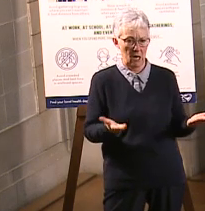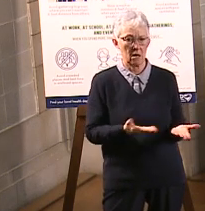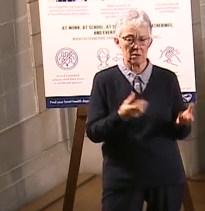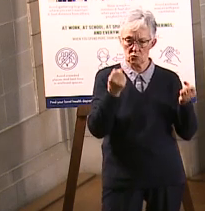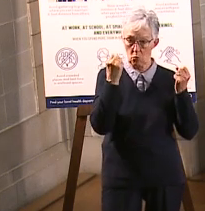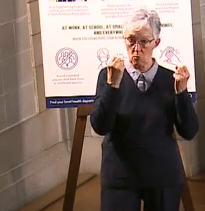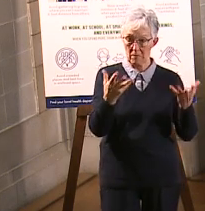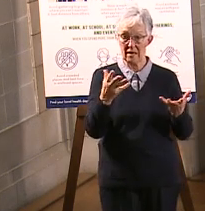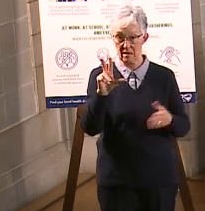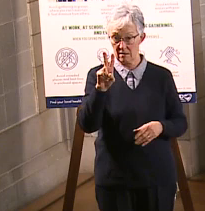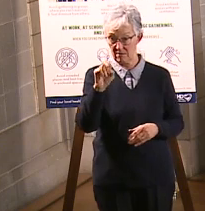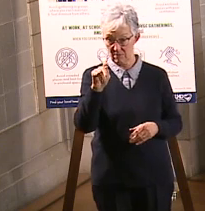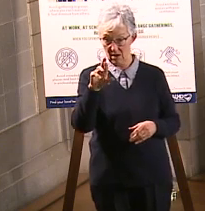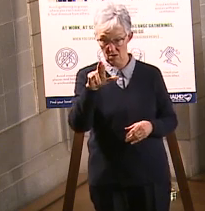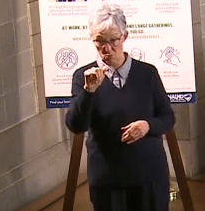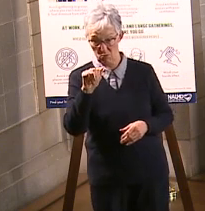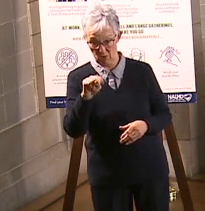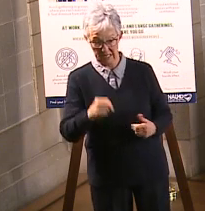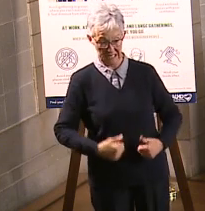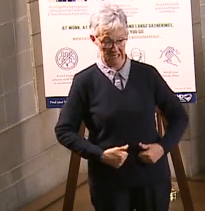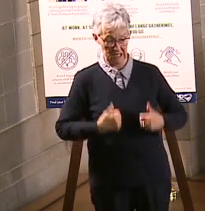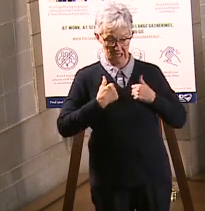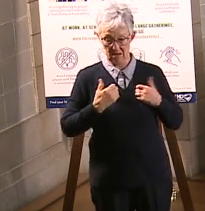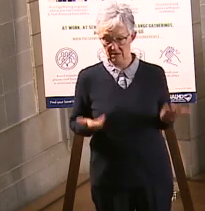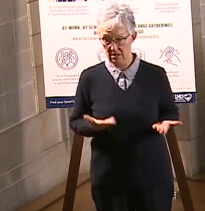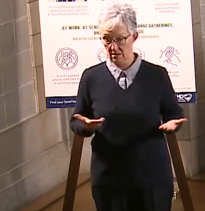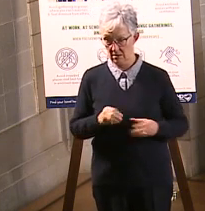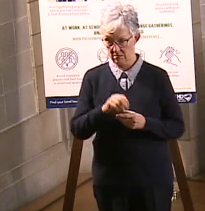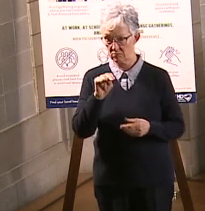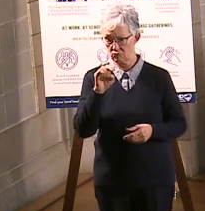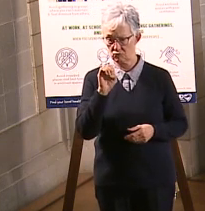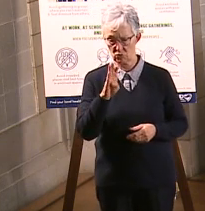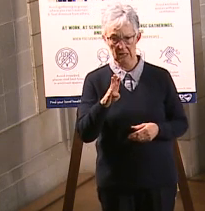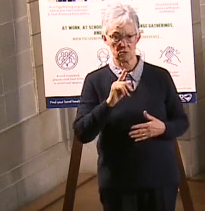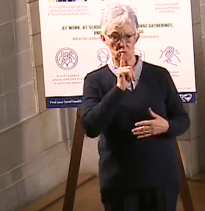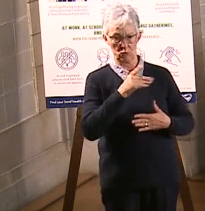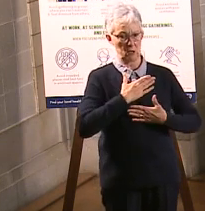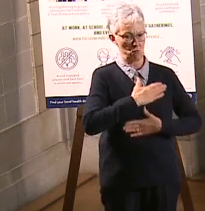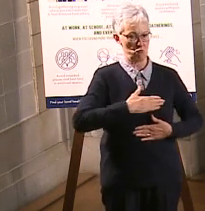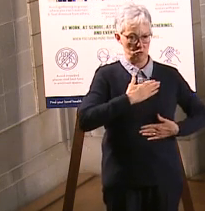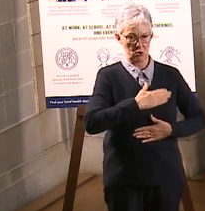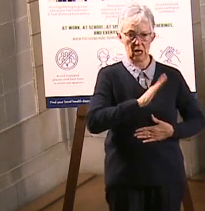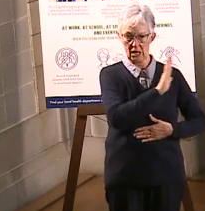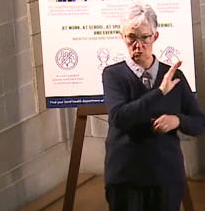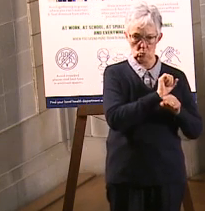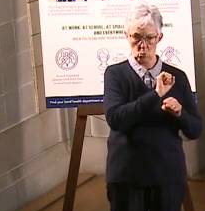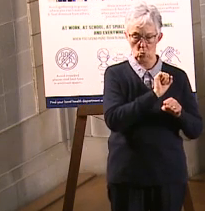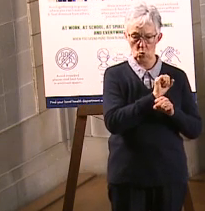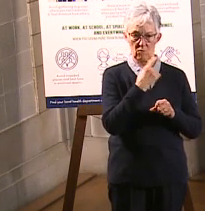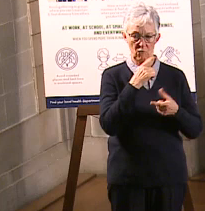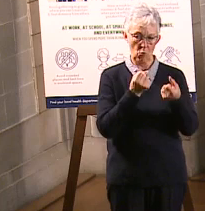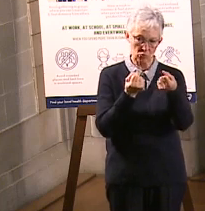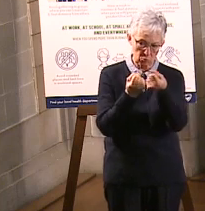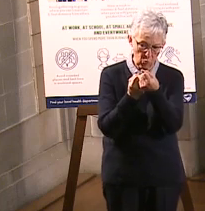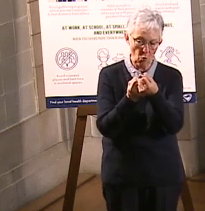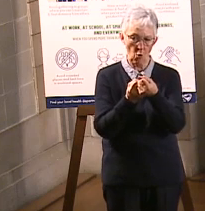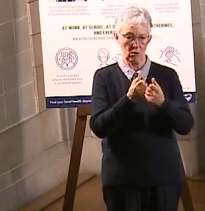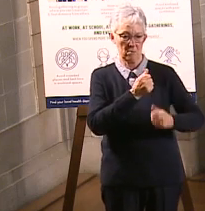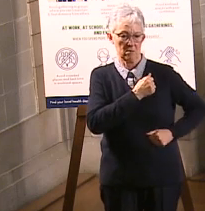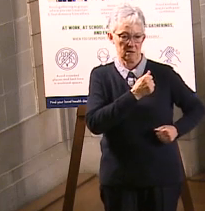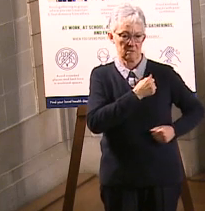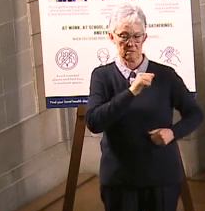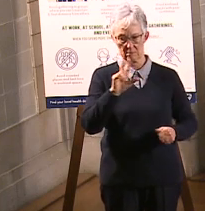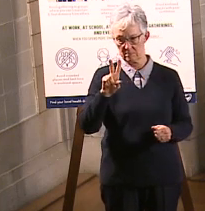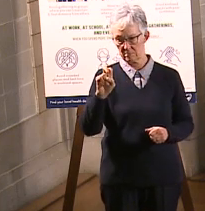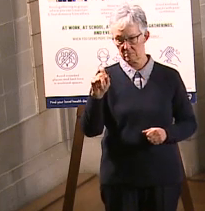states in the country. And so I really appreciate the work that Frank does to be able to help take care of our veterans. We're very excited with